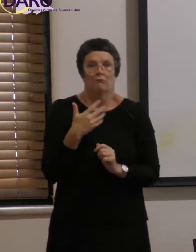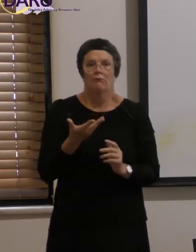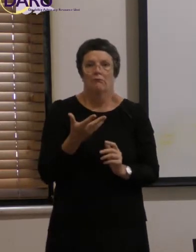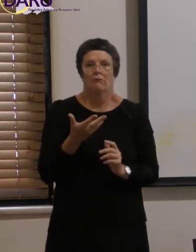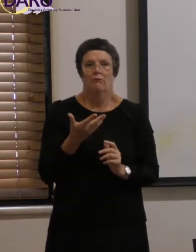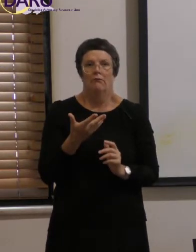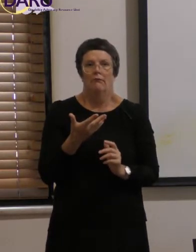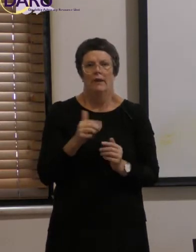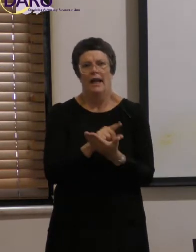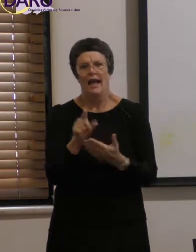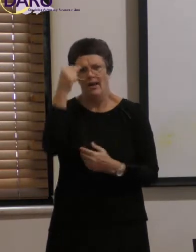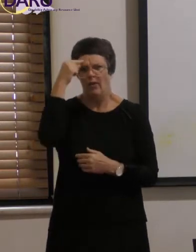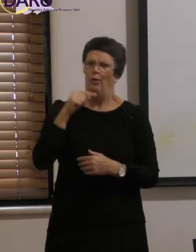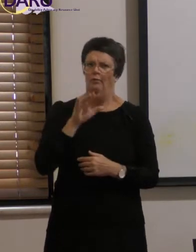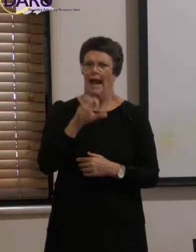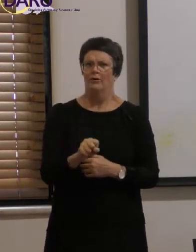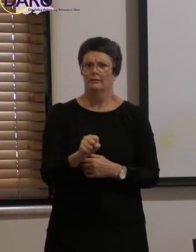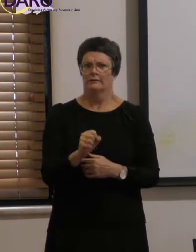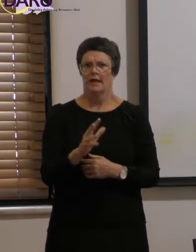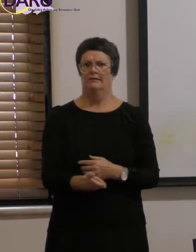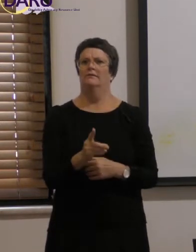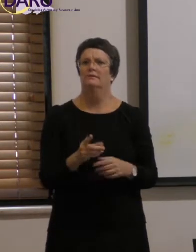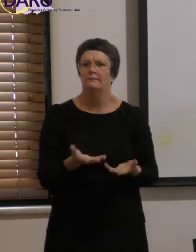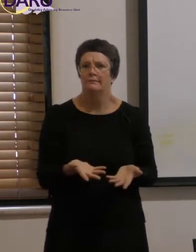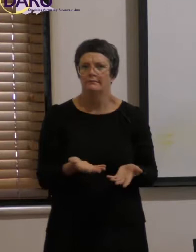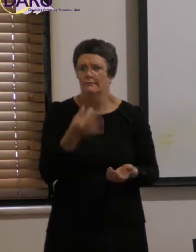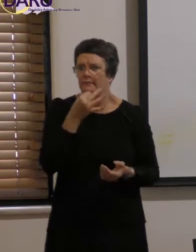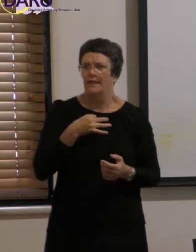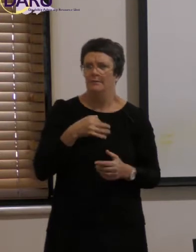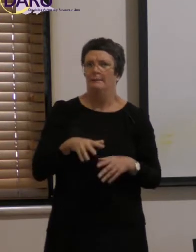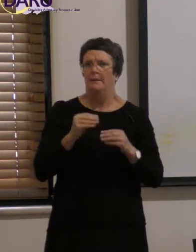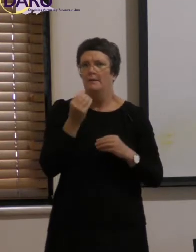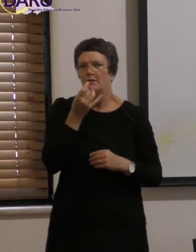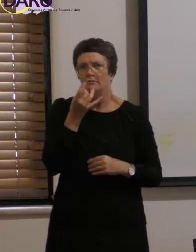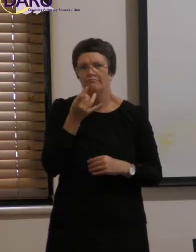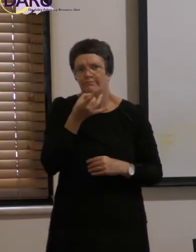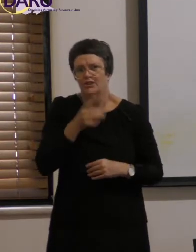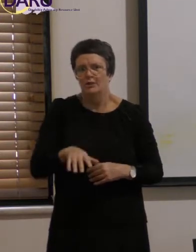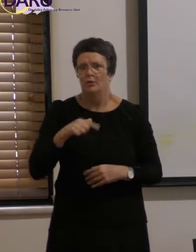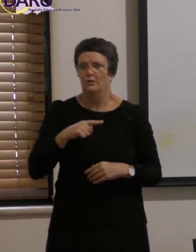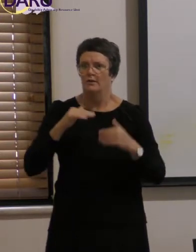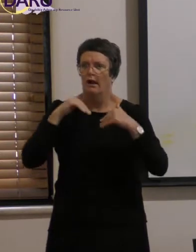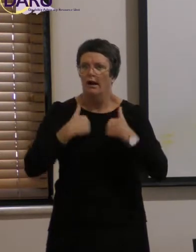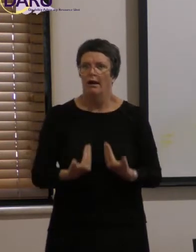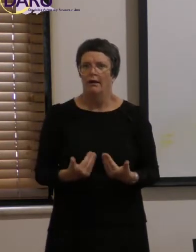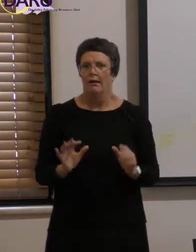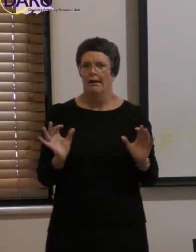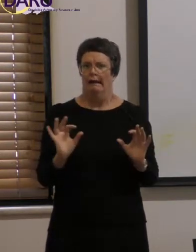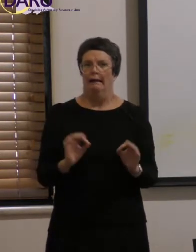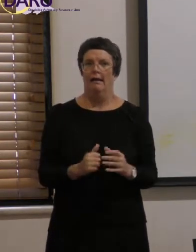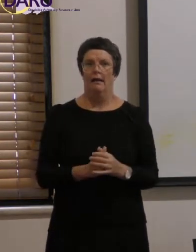thought, what? But some people think, well, that's just, what you do. You just go with the system. And